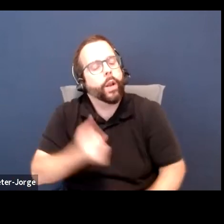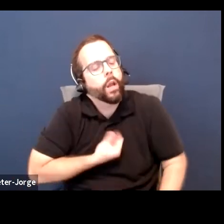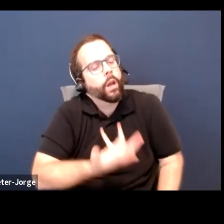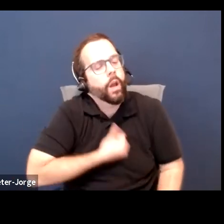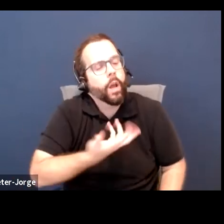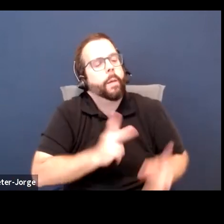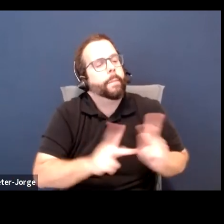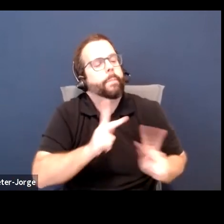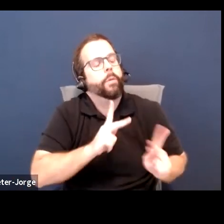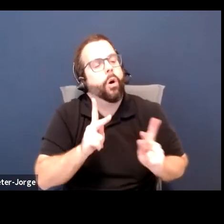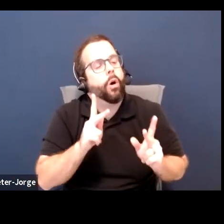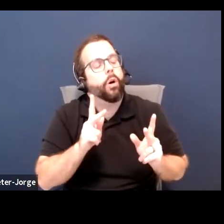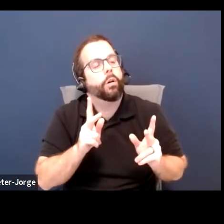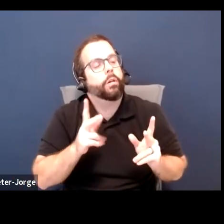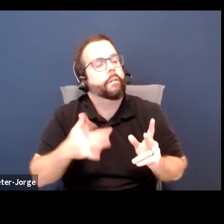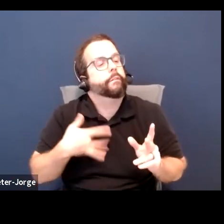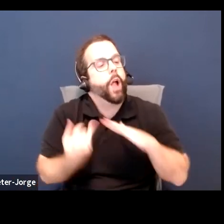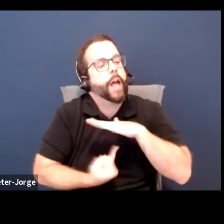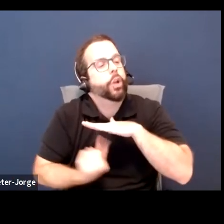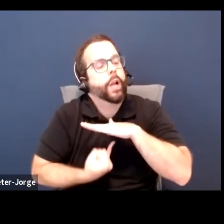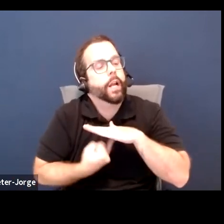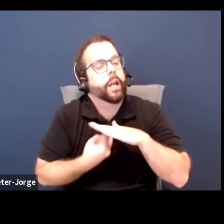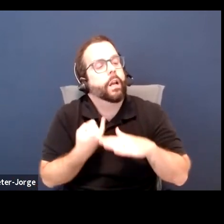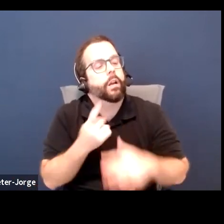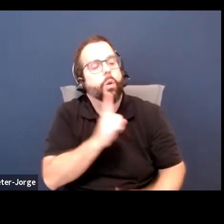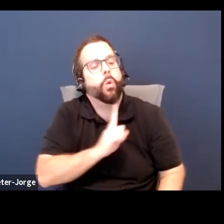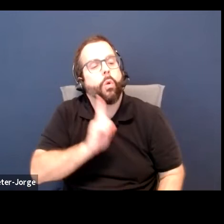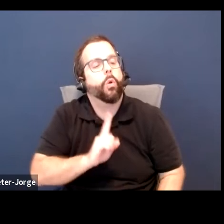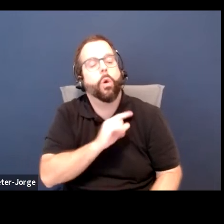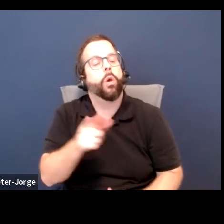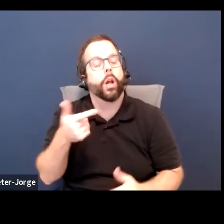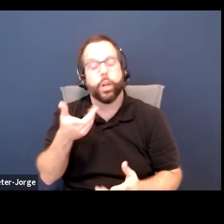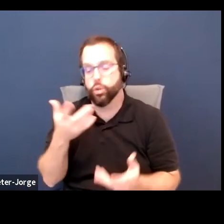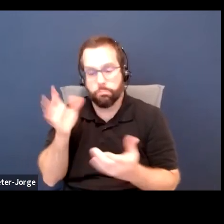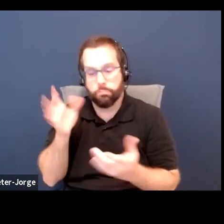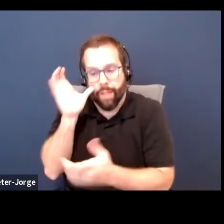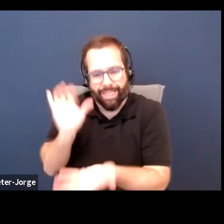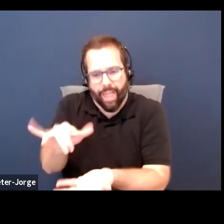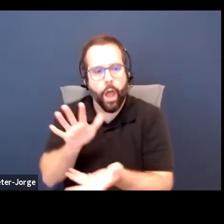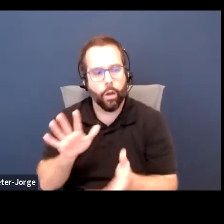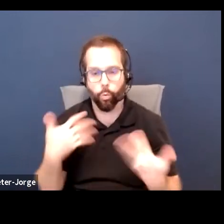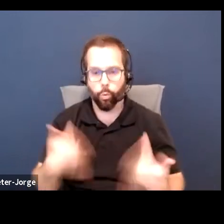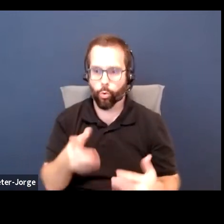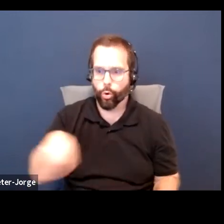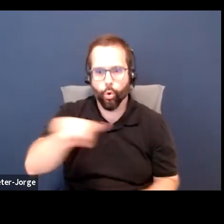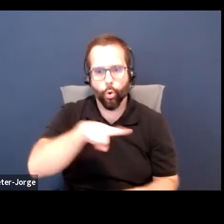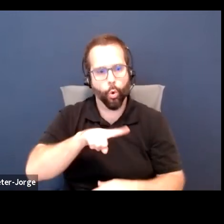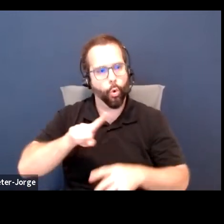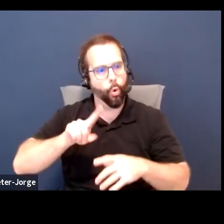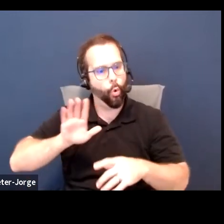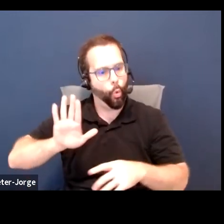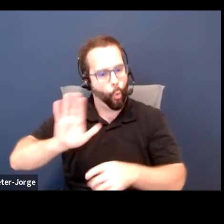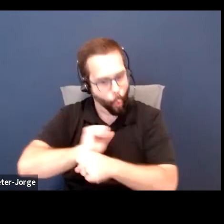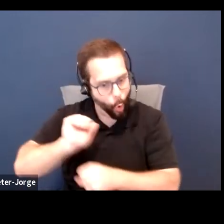so isolated. You did incredible work keeping people out of institutions